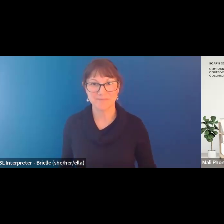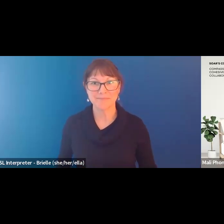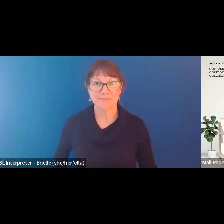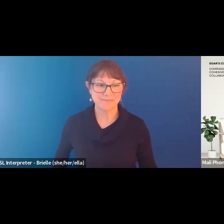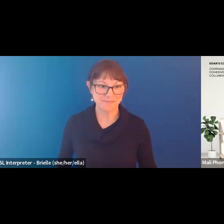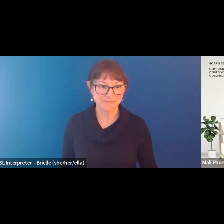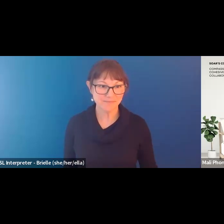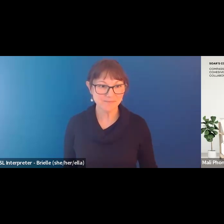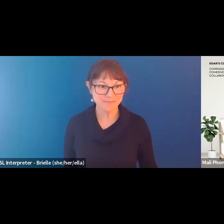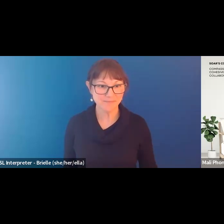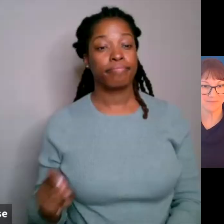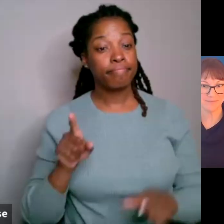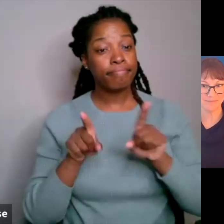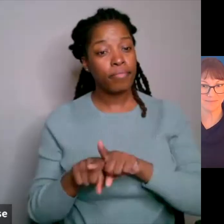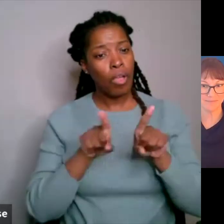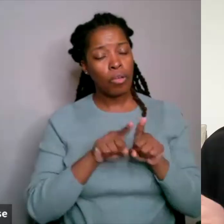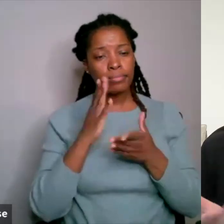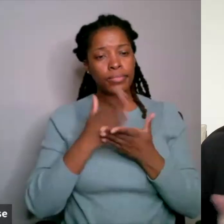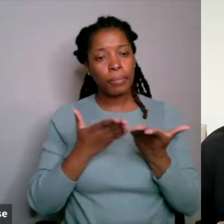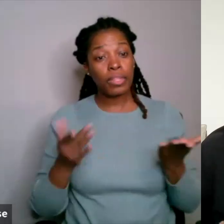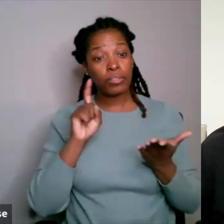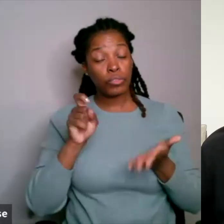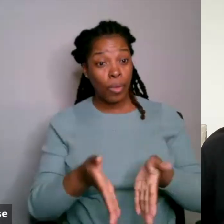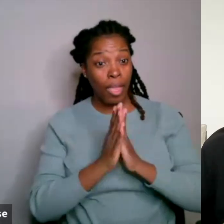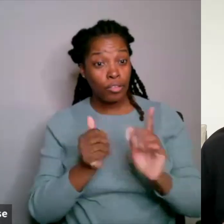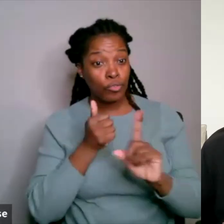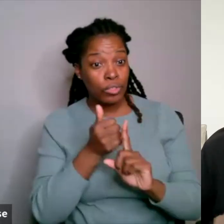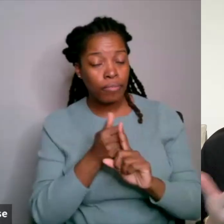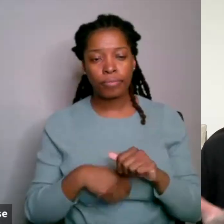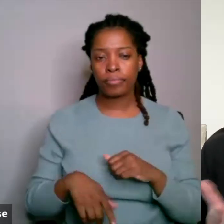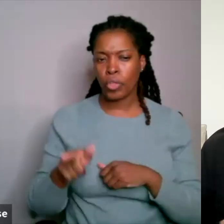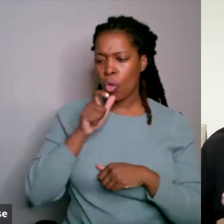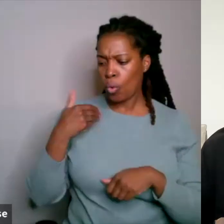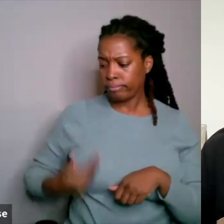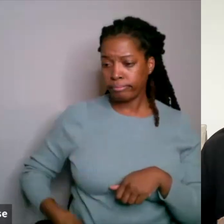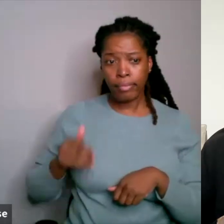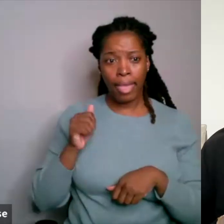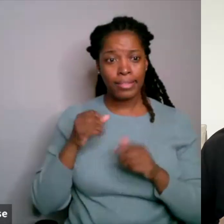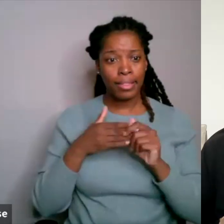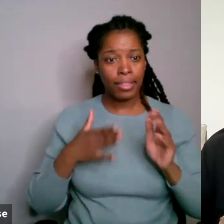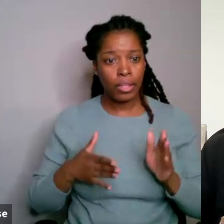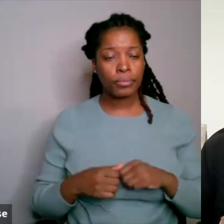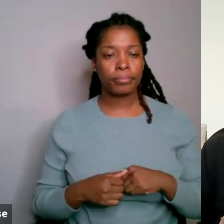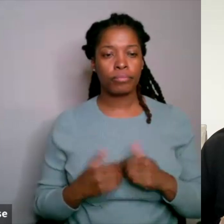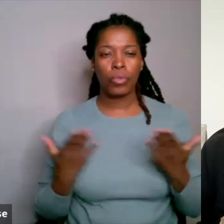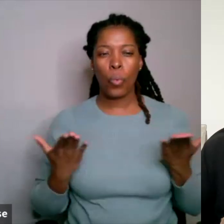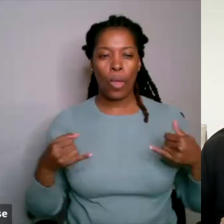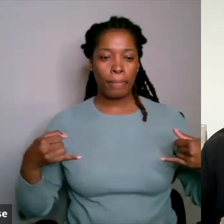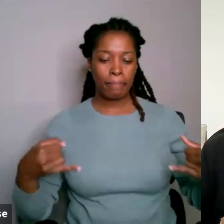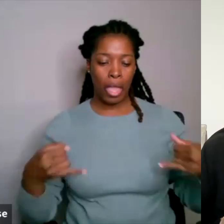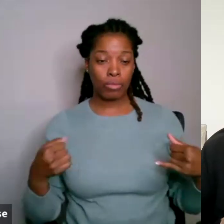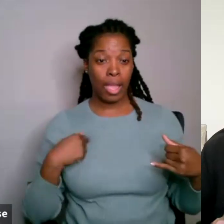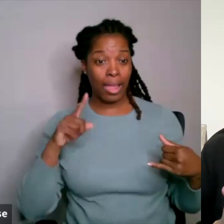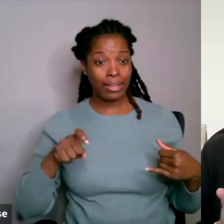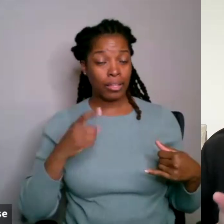These are also things that I want you to ask yourself. Who am I as a leader? What boundaries do I need to protect my